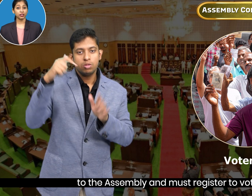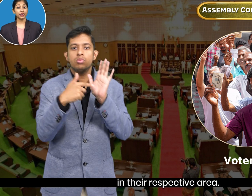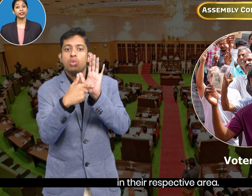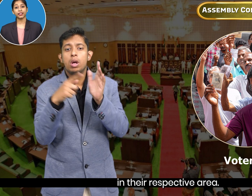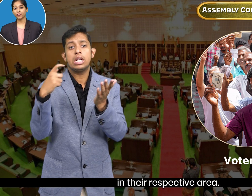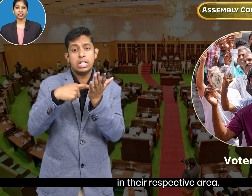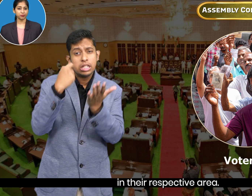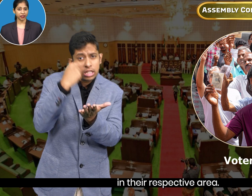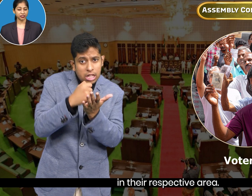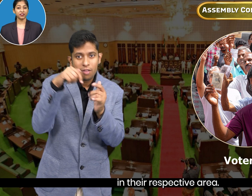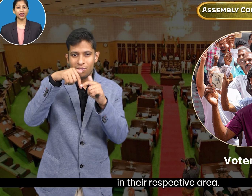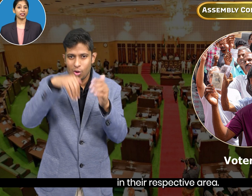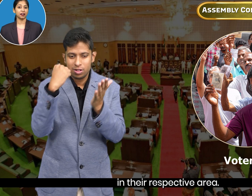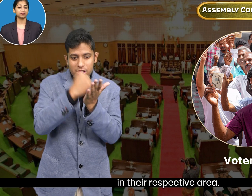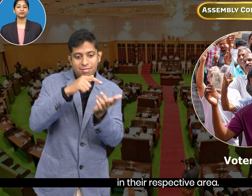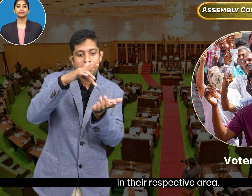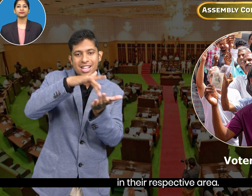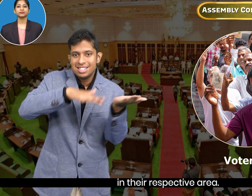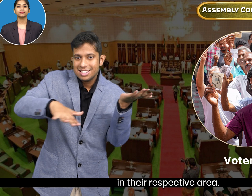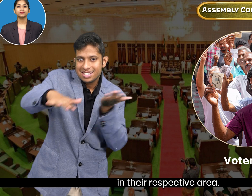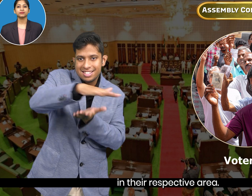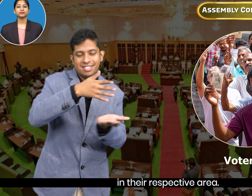vote in their respective area.